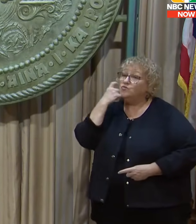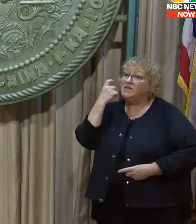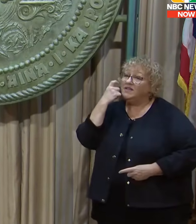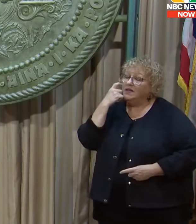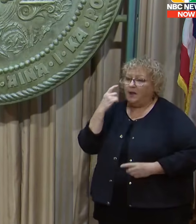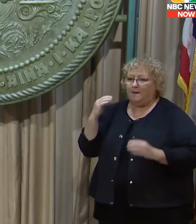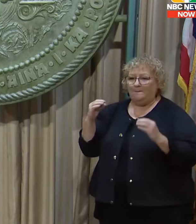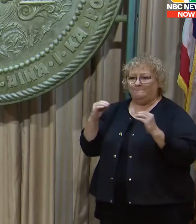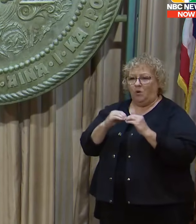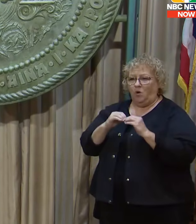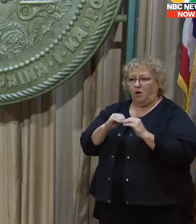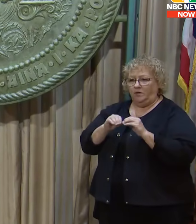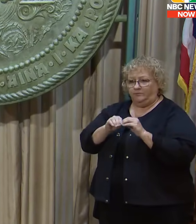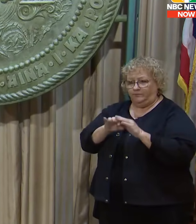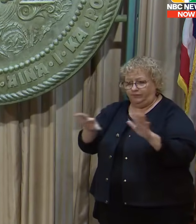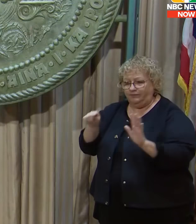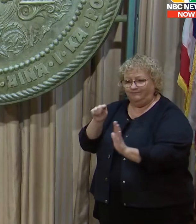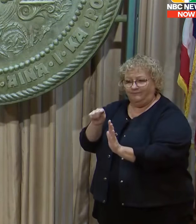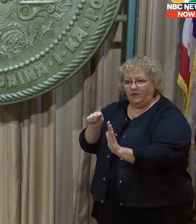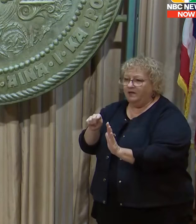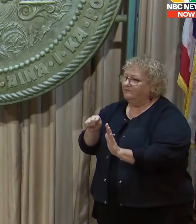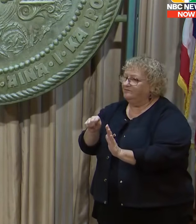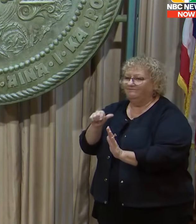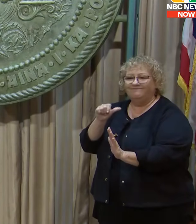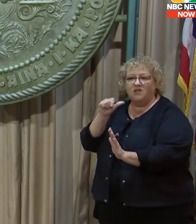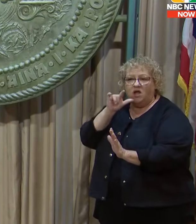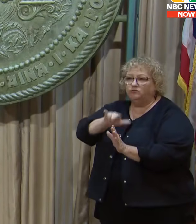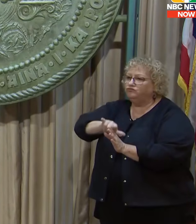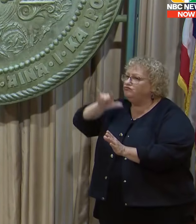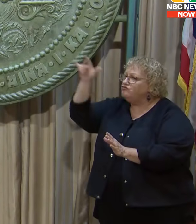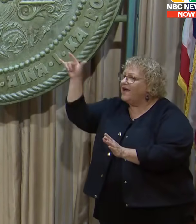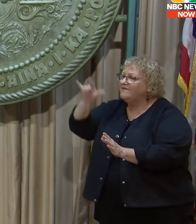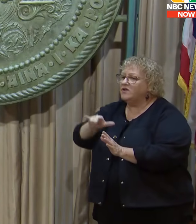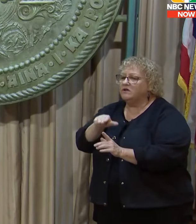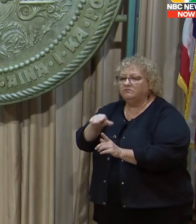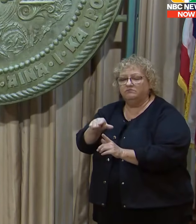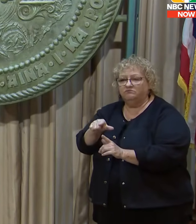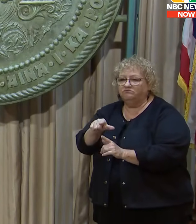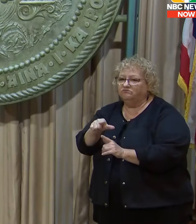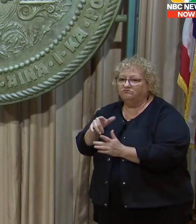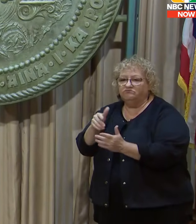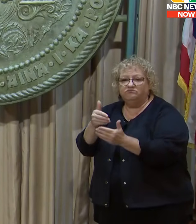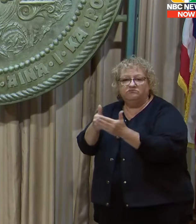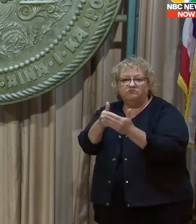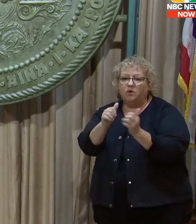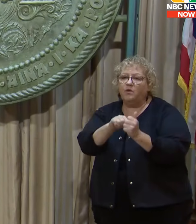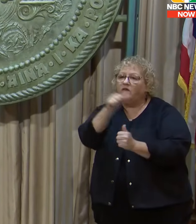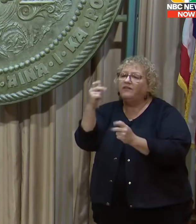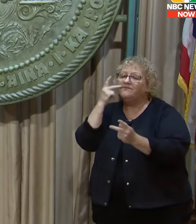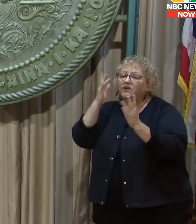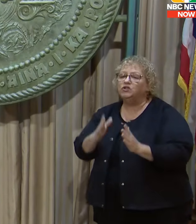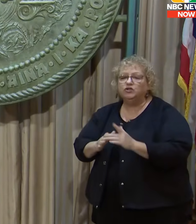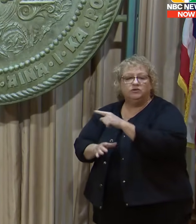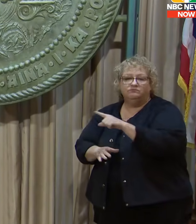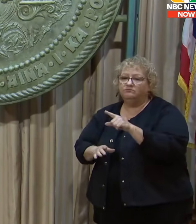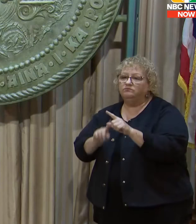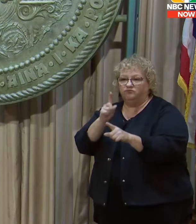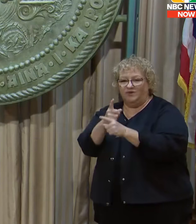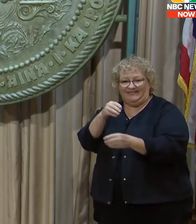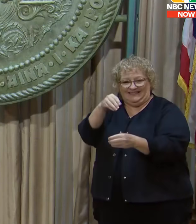more cases where there is no travel history and we don't know of any contacts the individual might have had associated with the